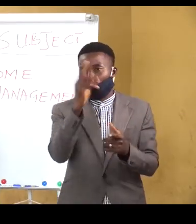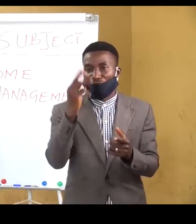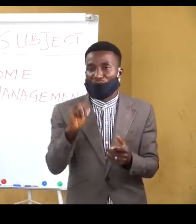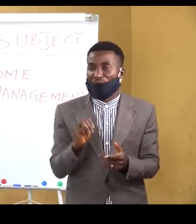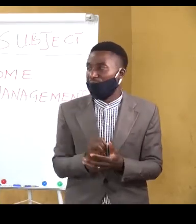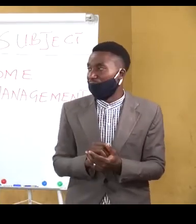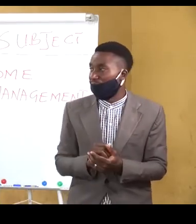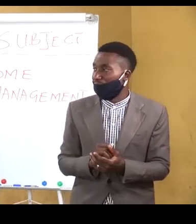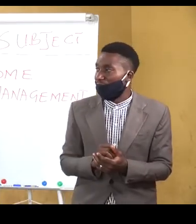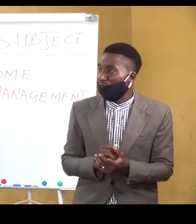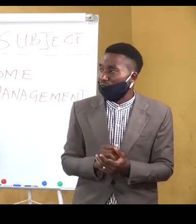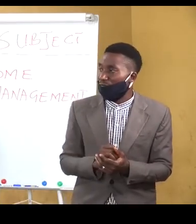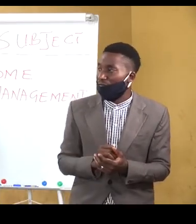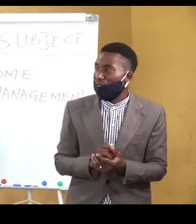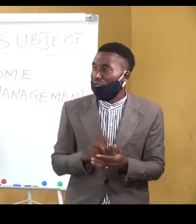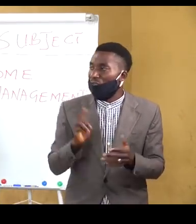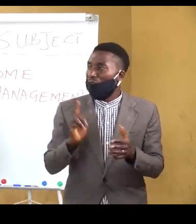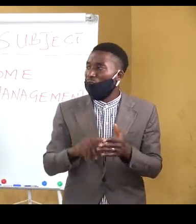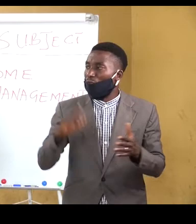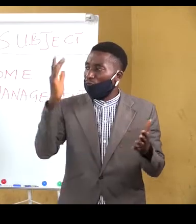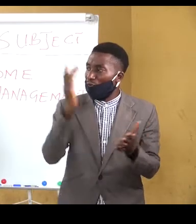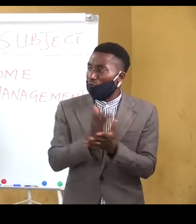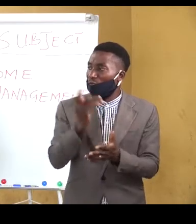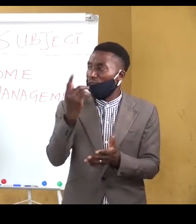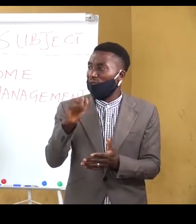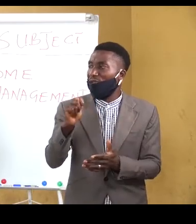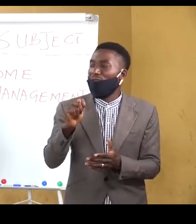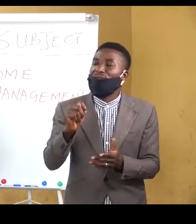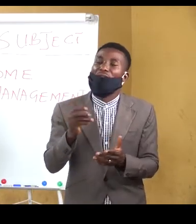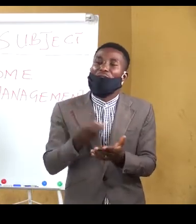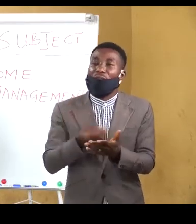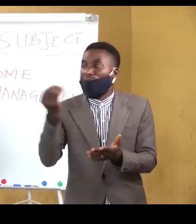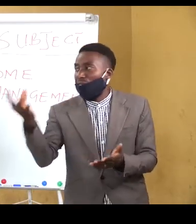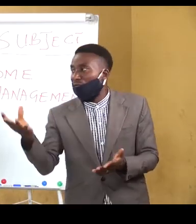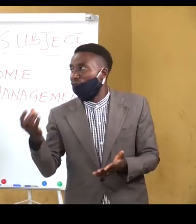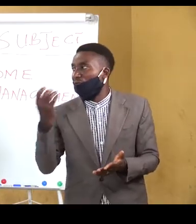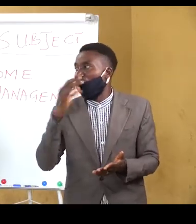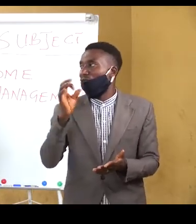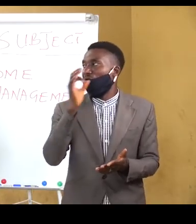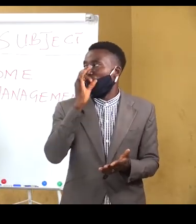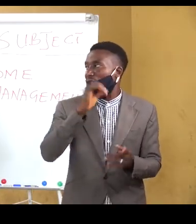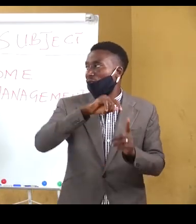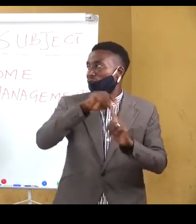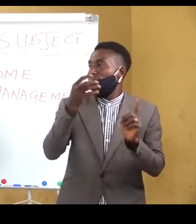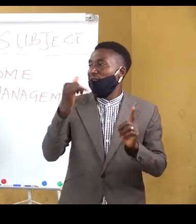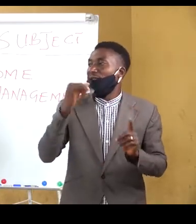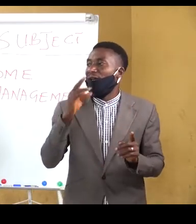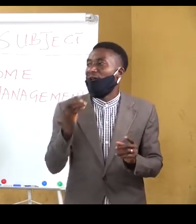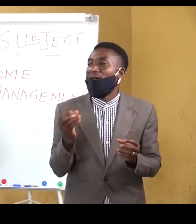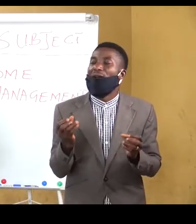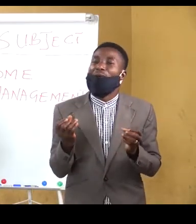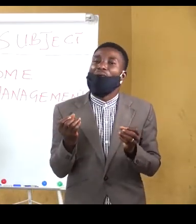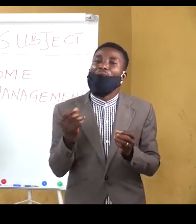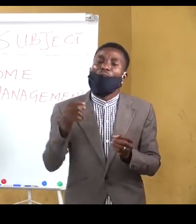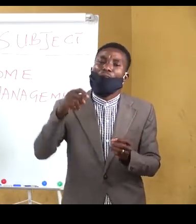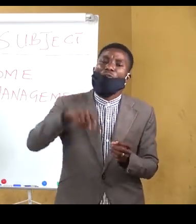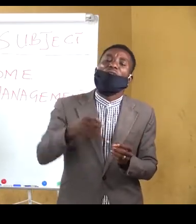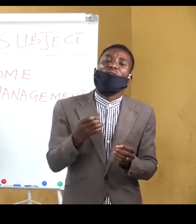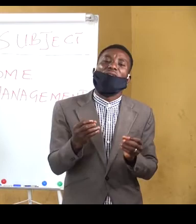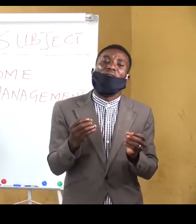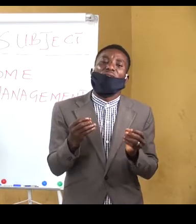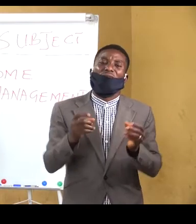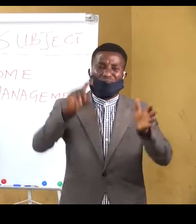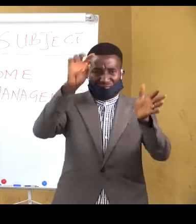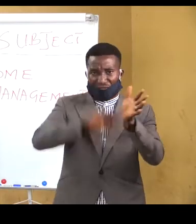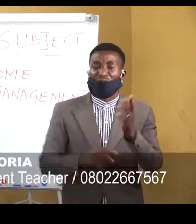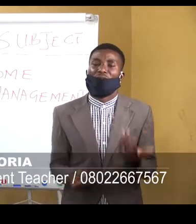most expensive. There was a time that a basket of tomato was 20,000, 25,000. If we have already preserved tomato, I